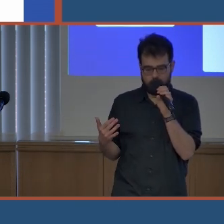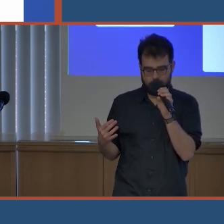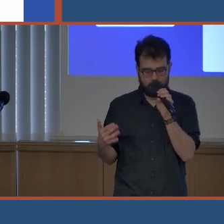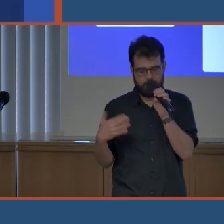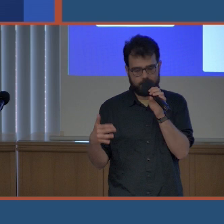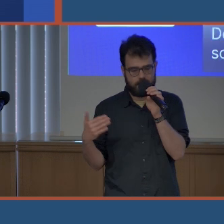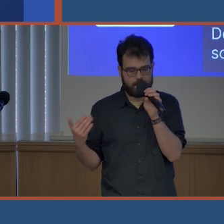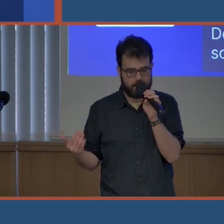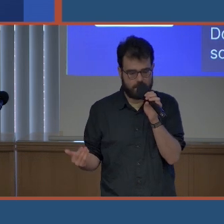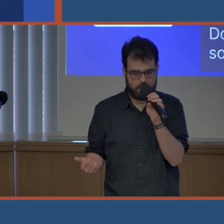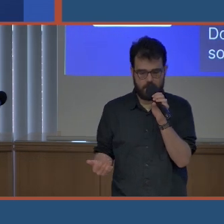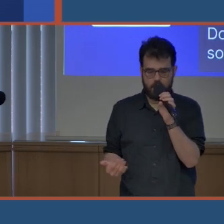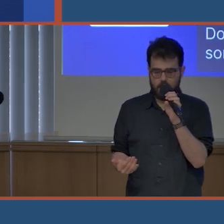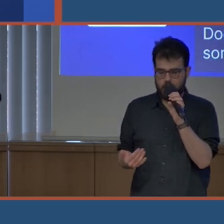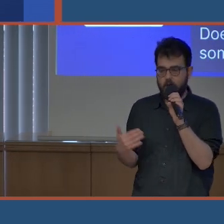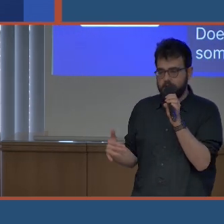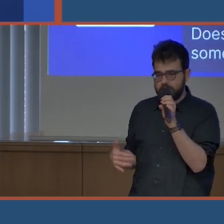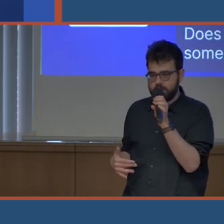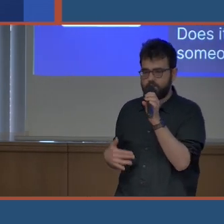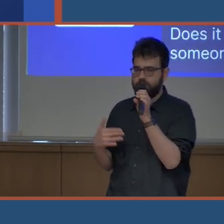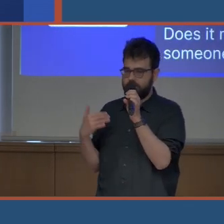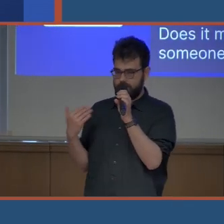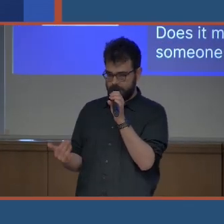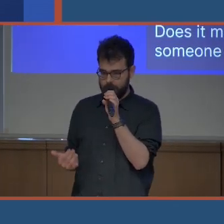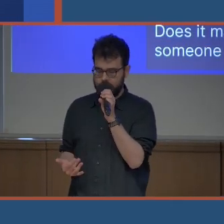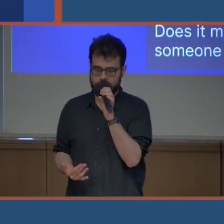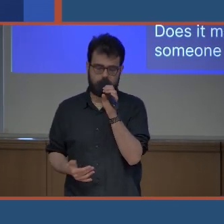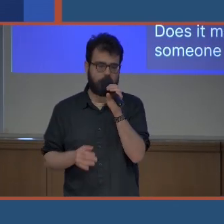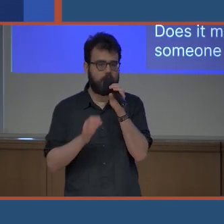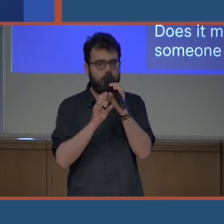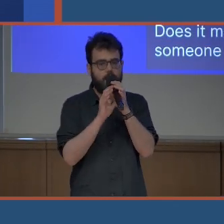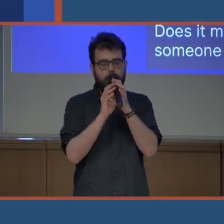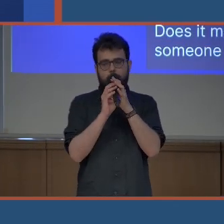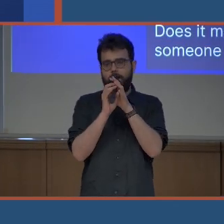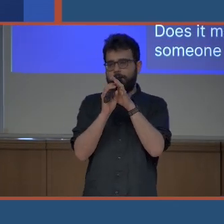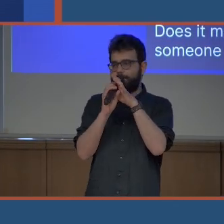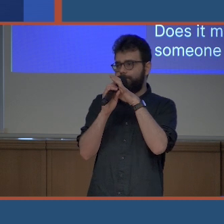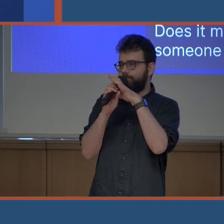you haven't had any contact with the deaf community,